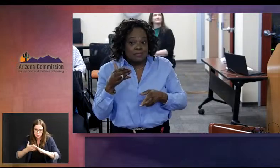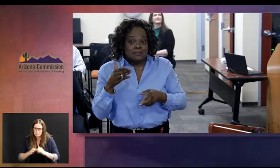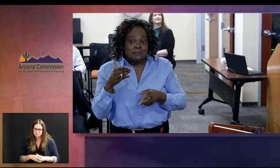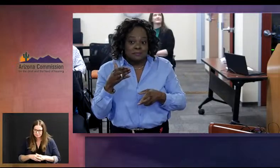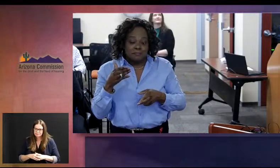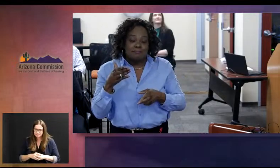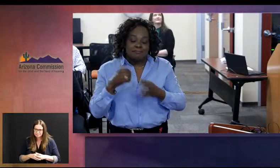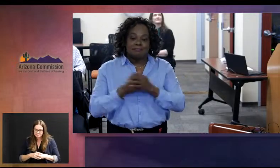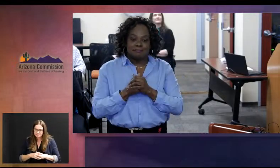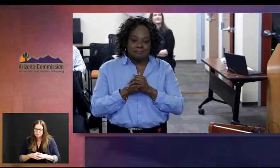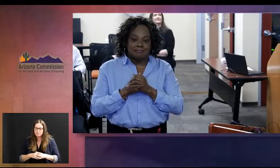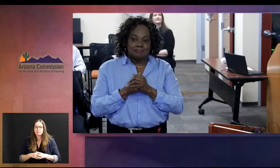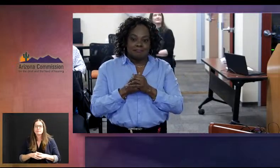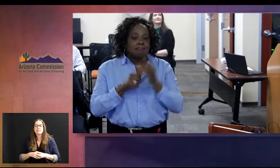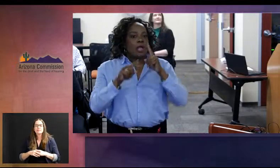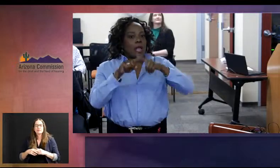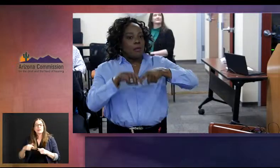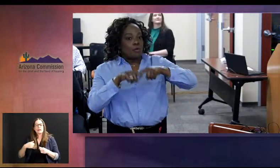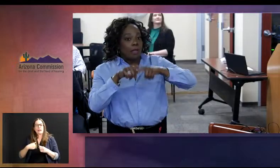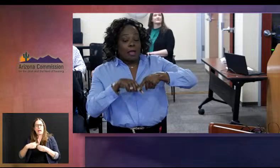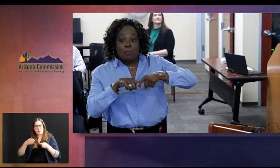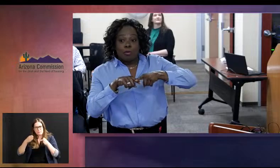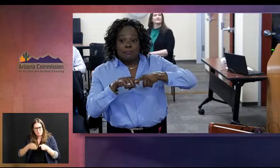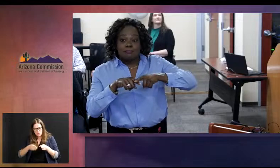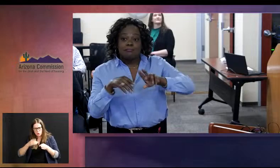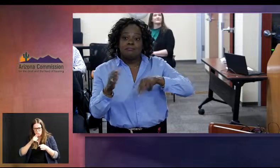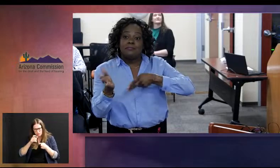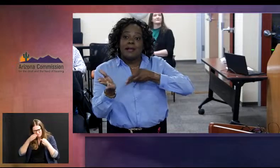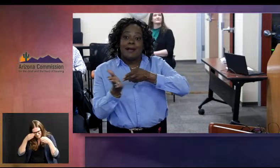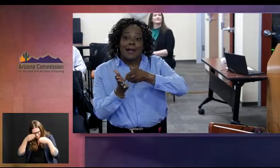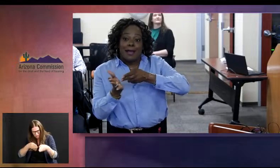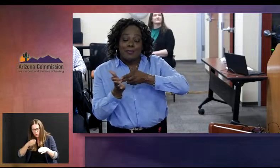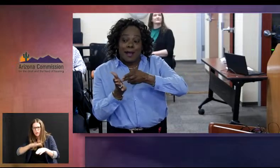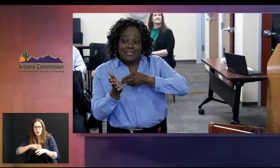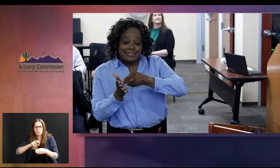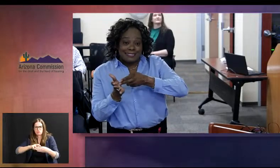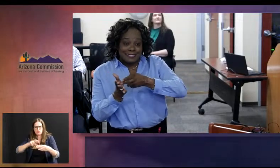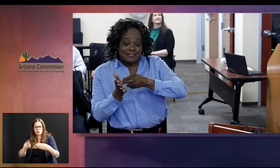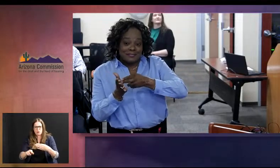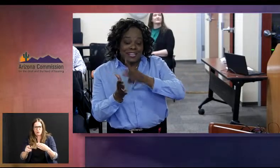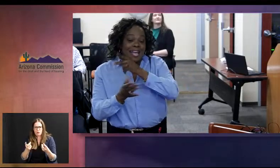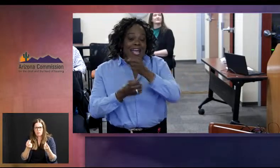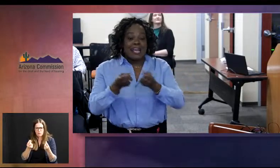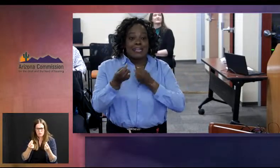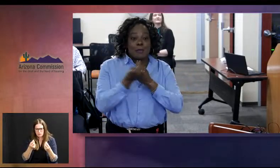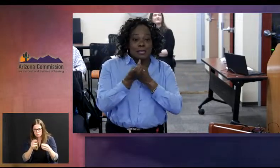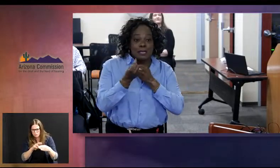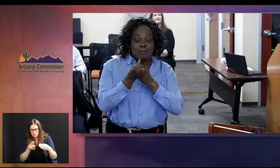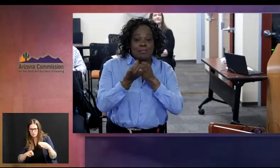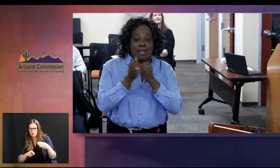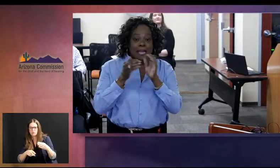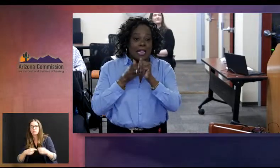I'm a person who looks for results. I'm reliable, I'm honest,